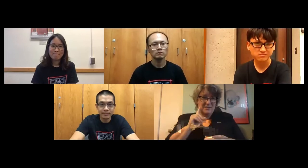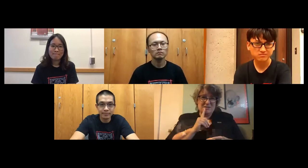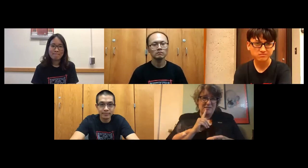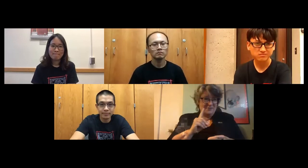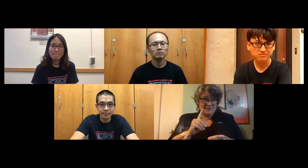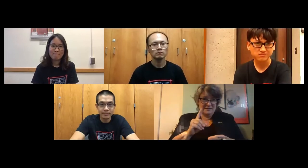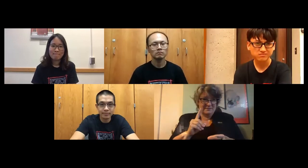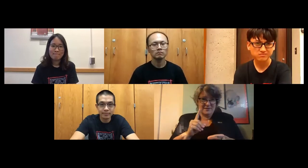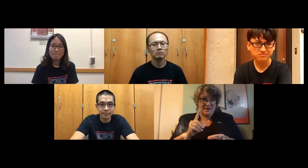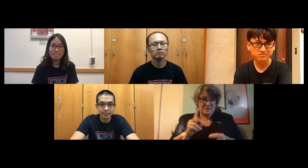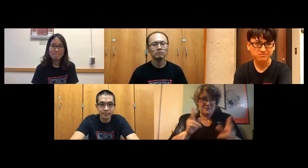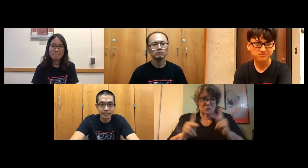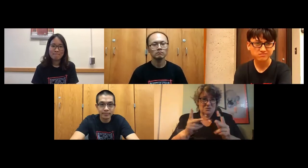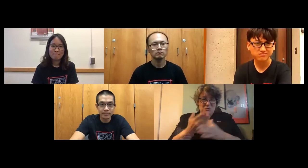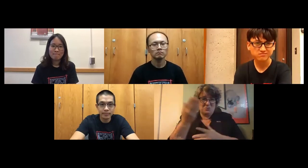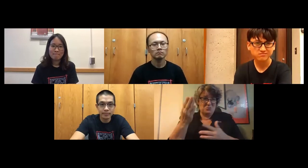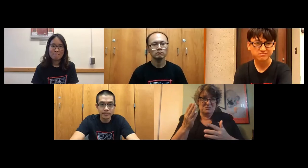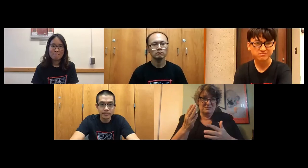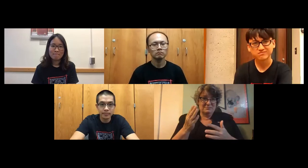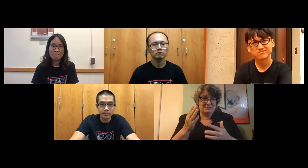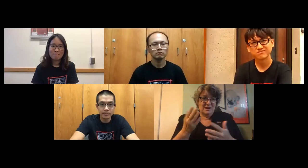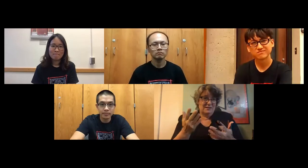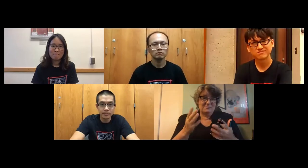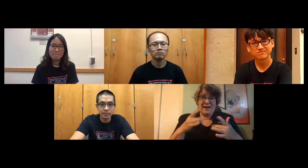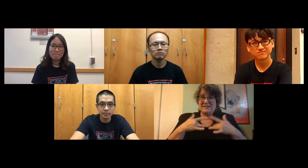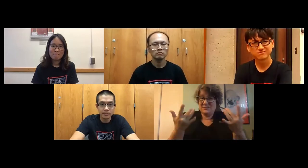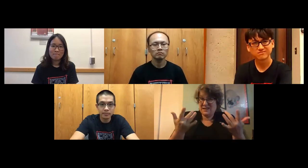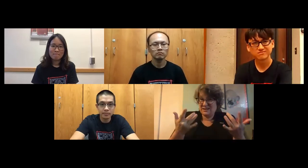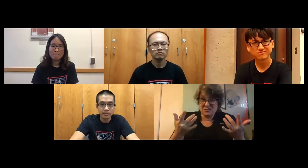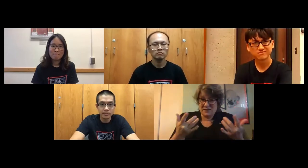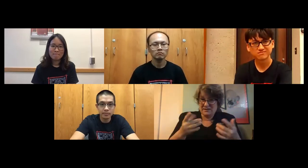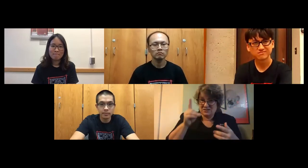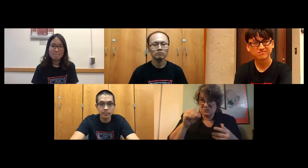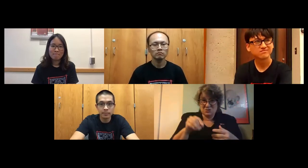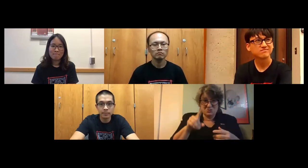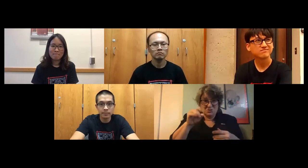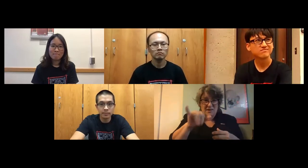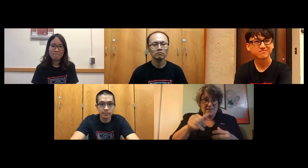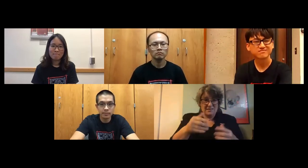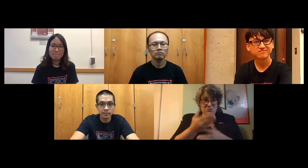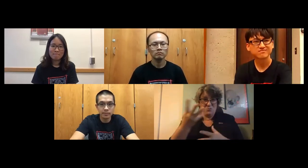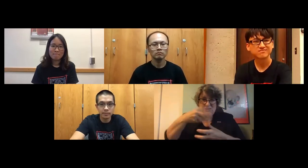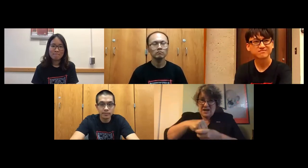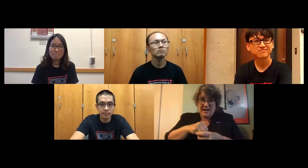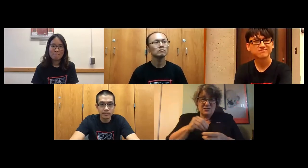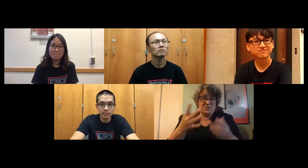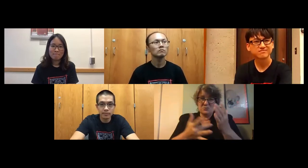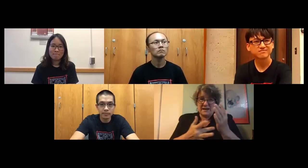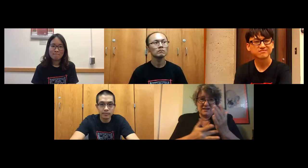deaf folks through activities or events. Do you do that through WeChat or through